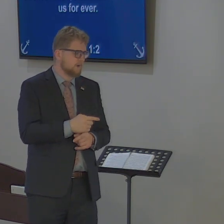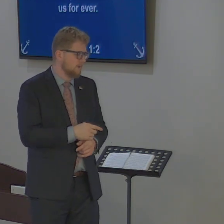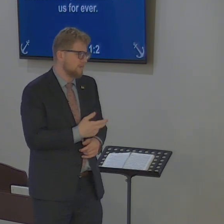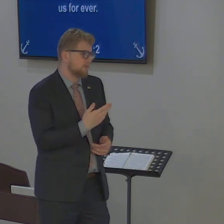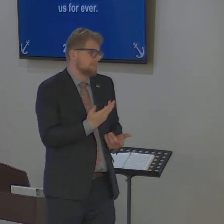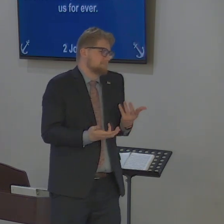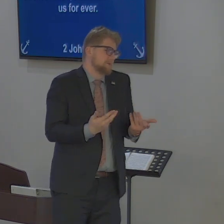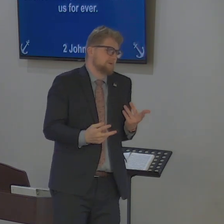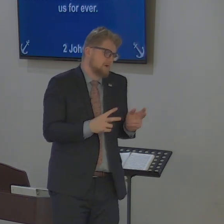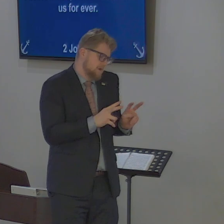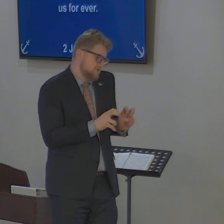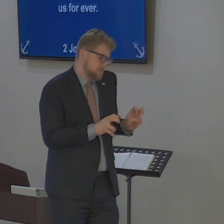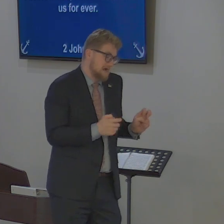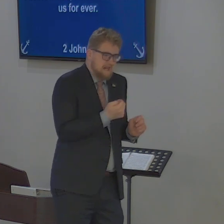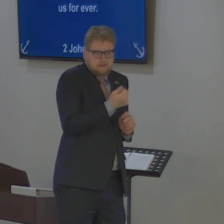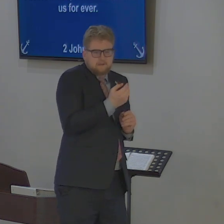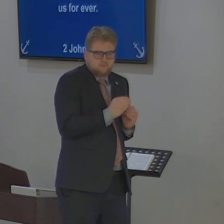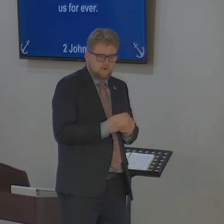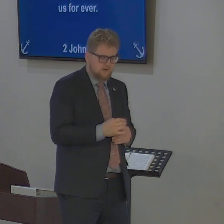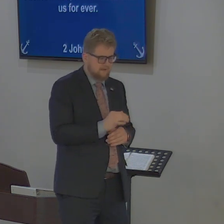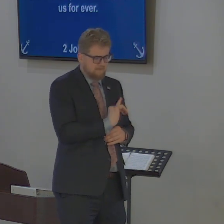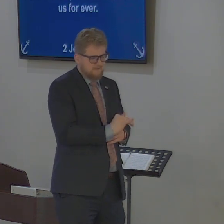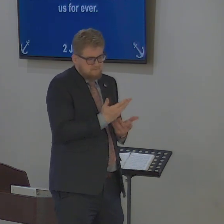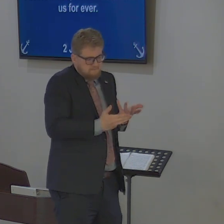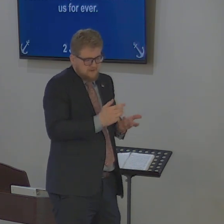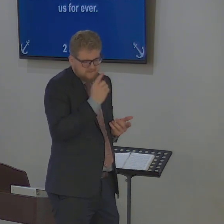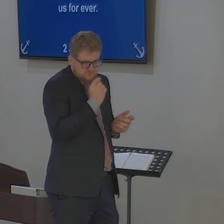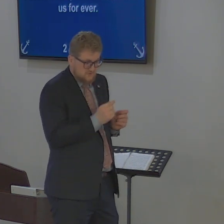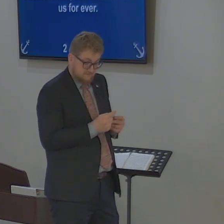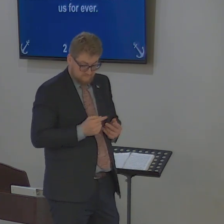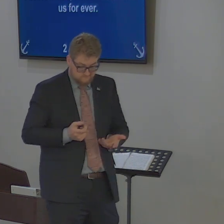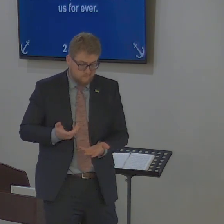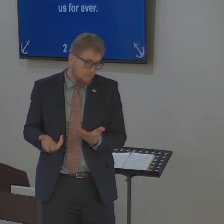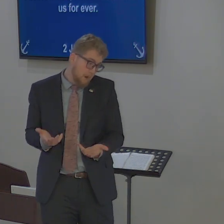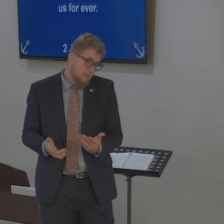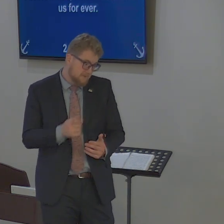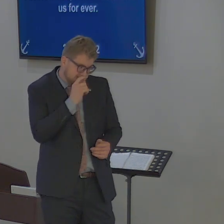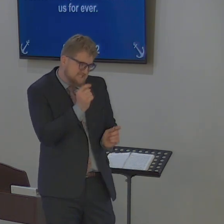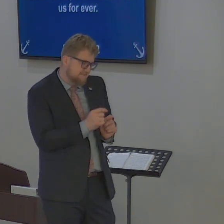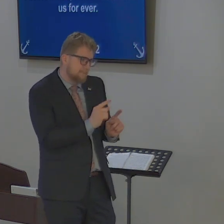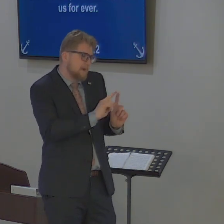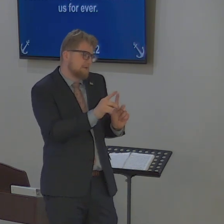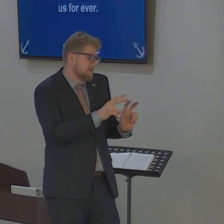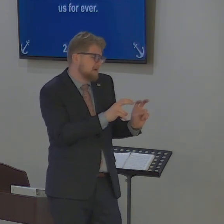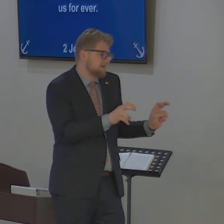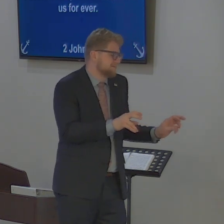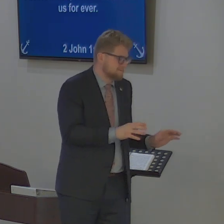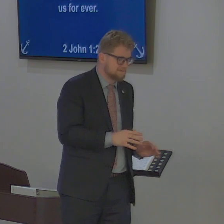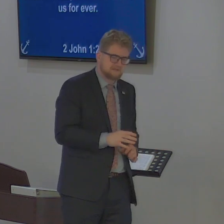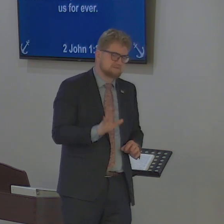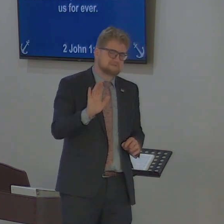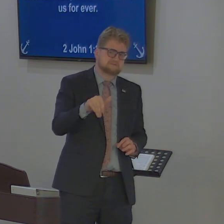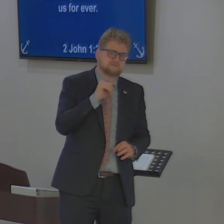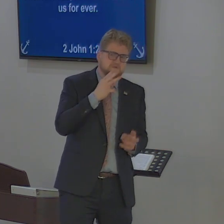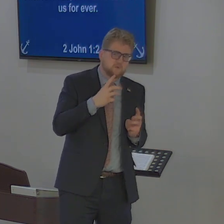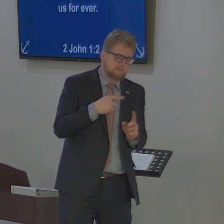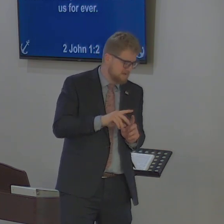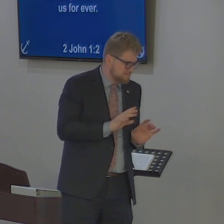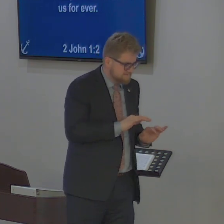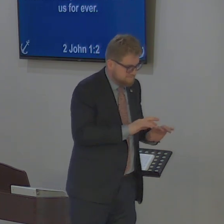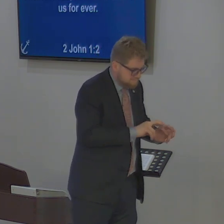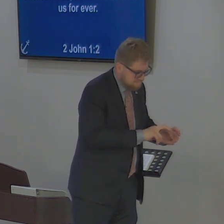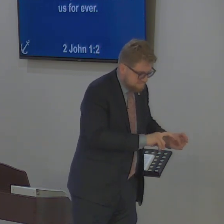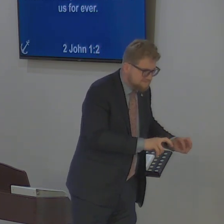to stay with the truth that I have. Number two, why is it important? We say, ah, don't worry about it. Don't worry about it. You just go home and don't worry. No,